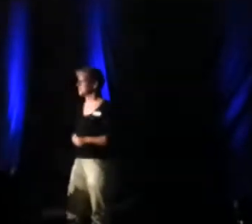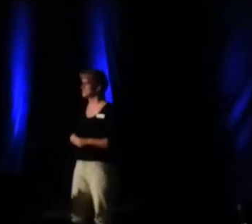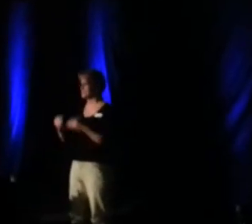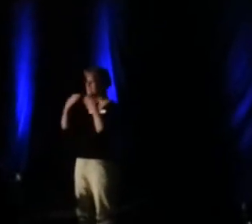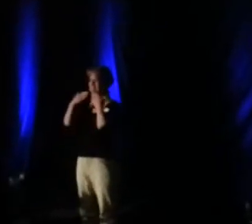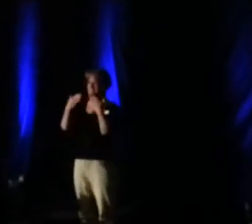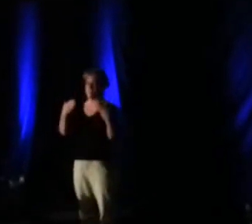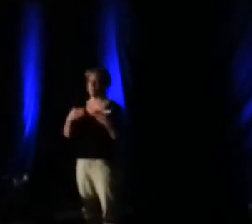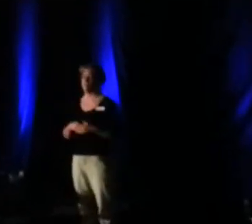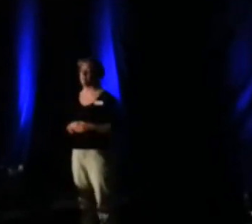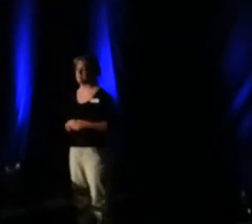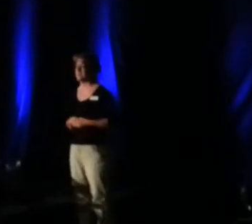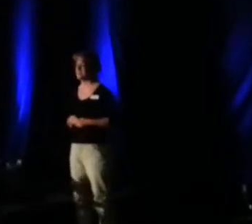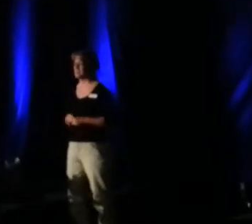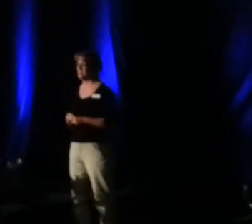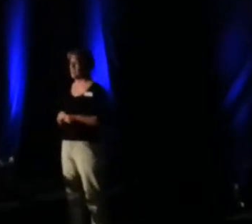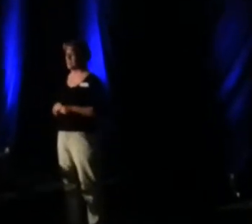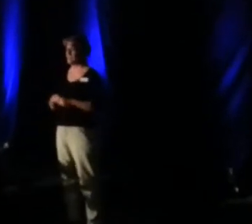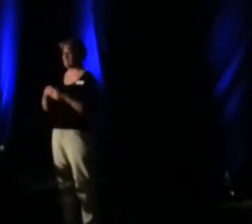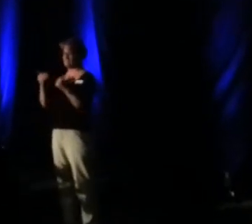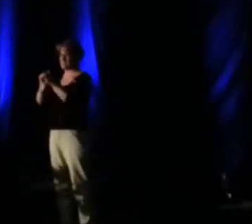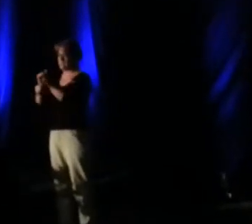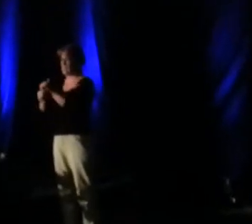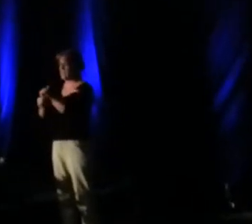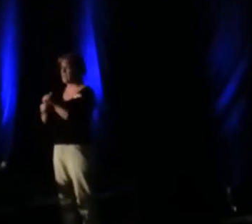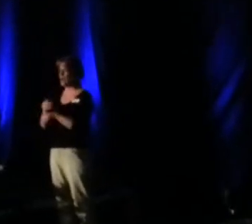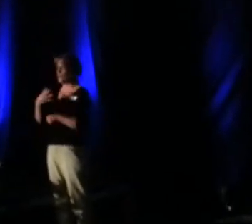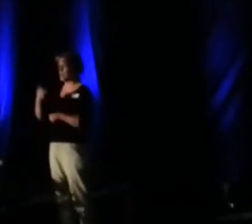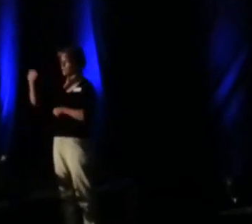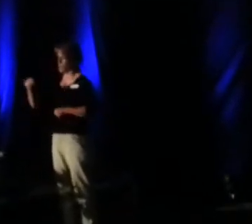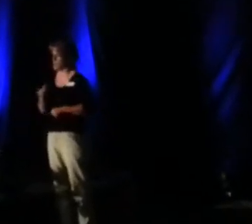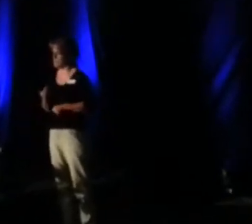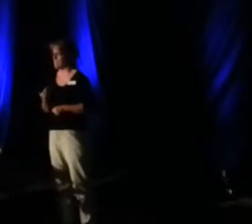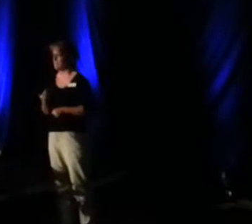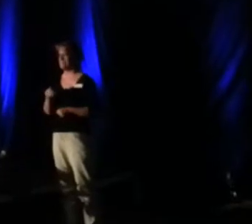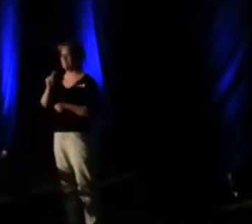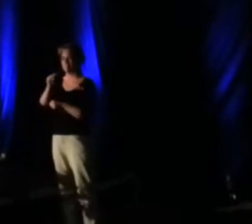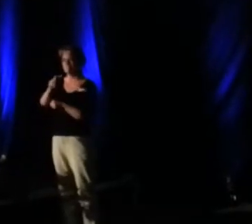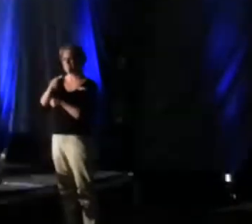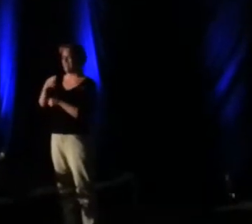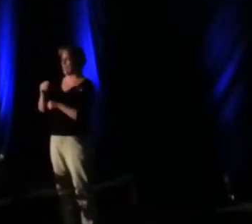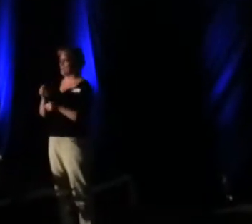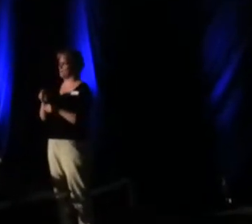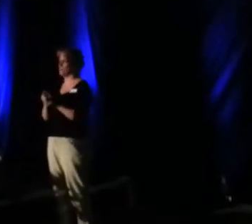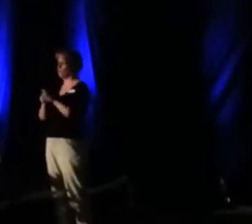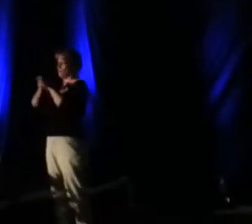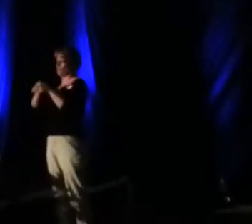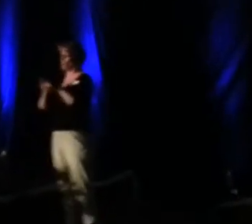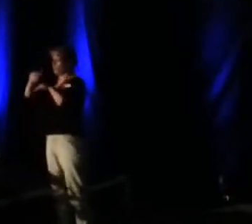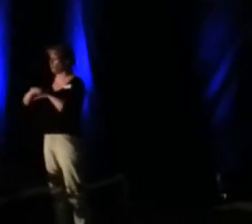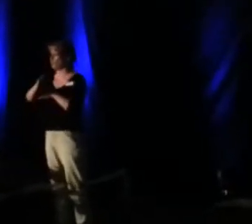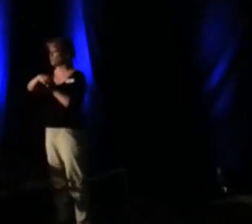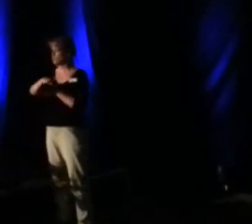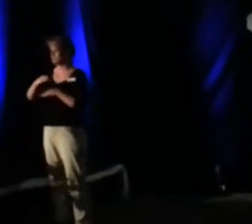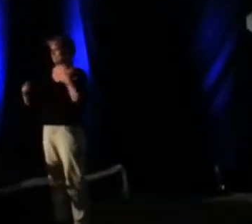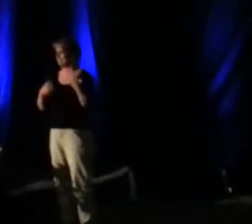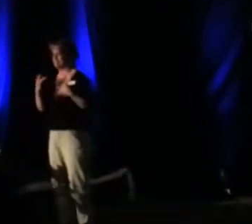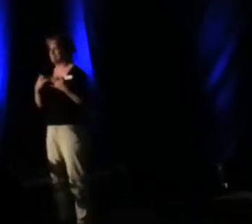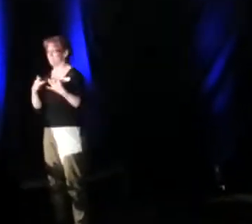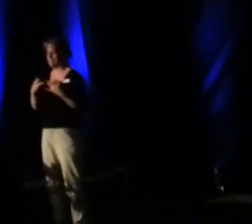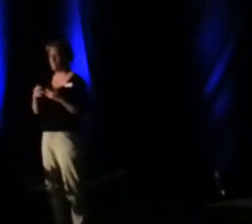Thanks, Dan. Tonight I would like to welcome the media, the coaster enthusiasts, and our park guests to tonight's